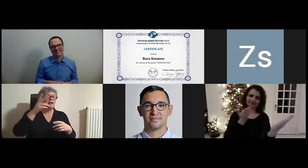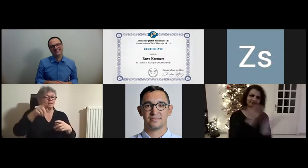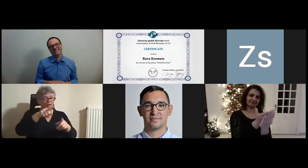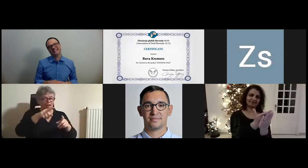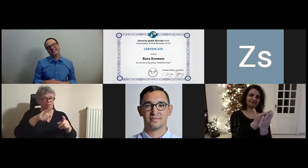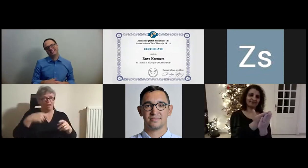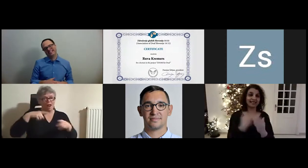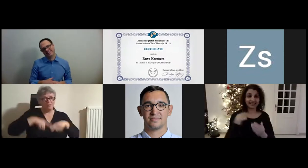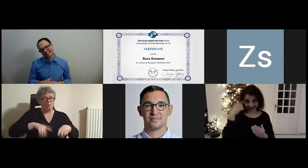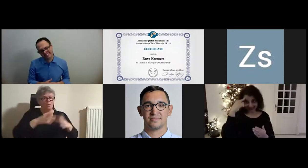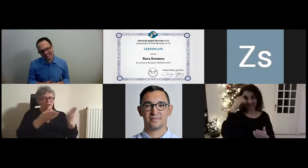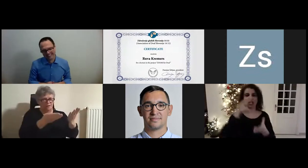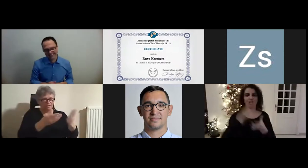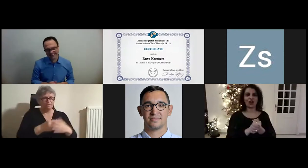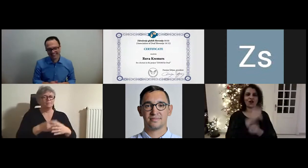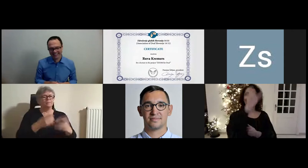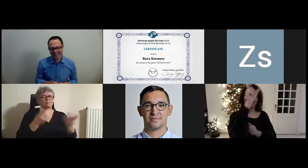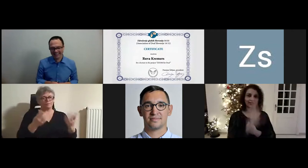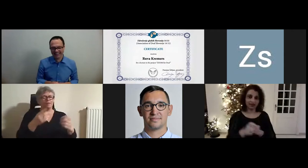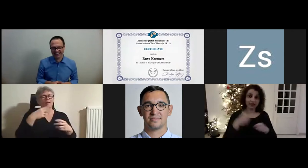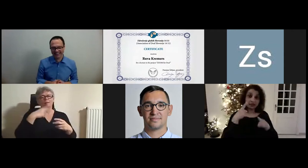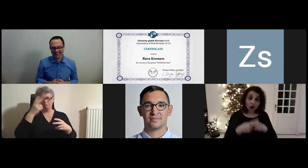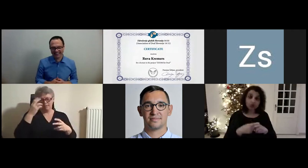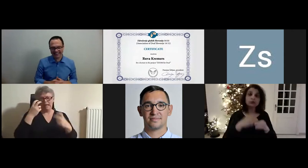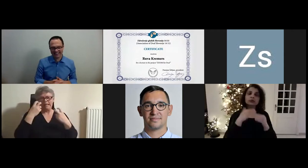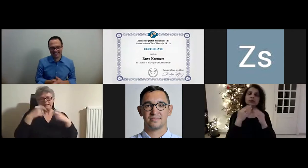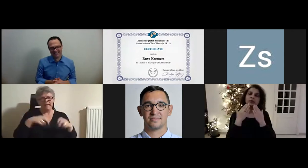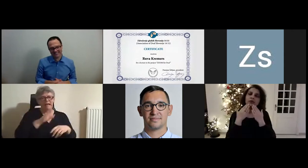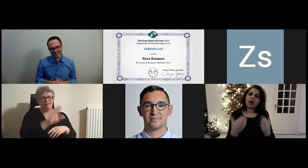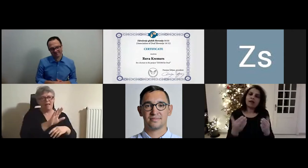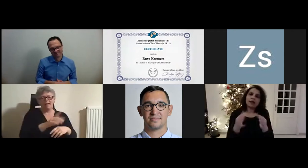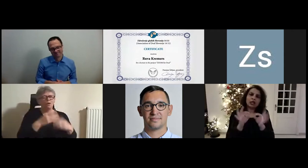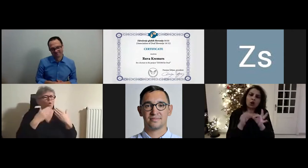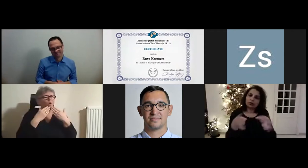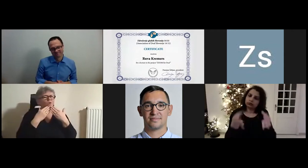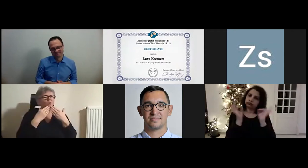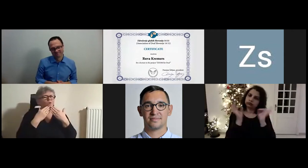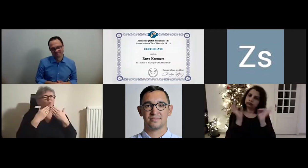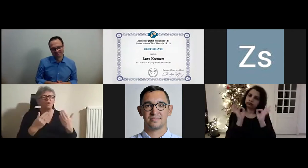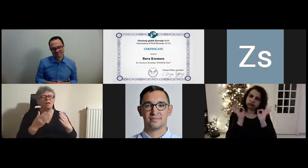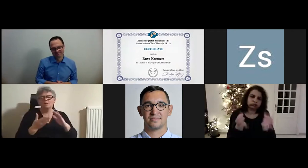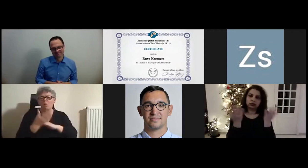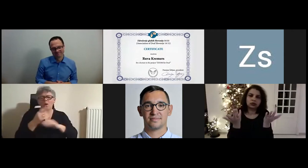I'm very impressed with the Slovenia Deaf Association, with what you